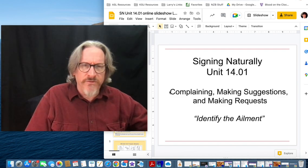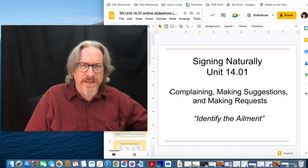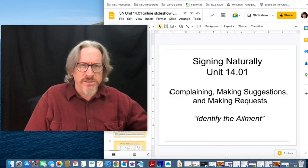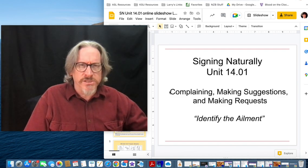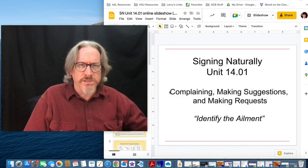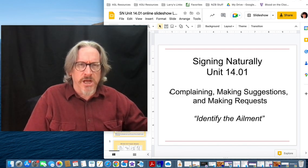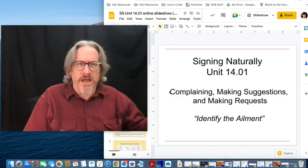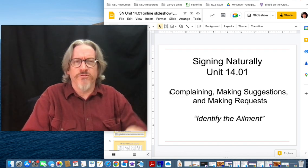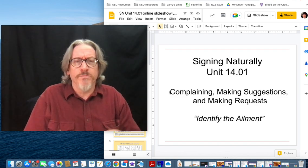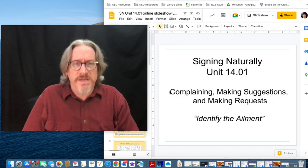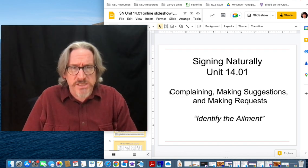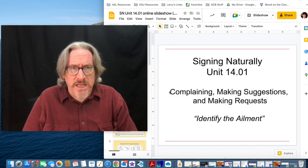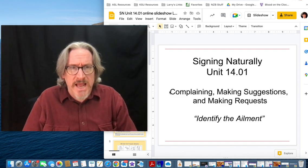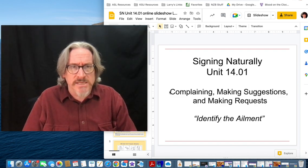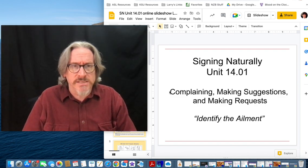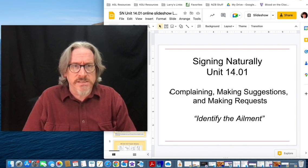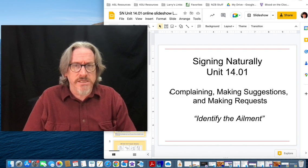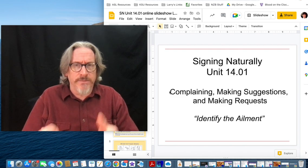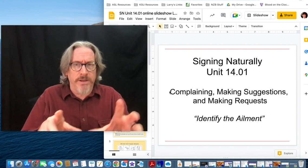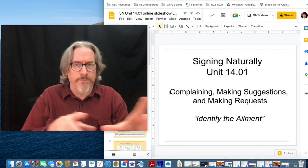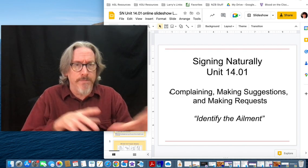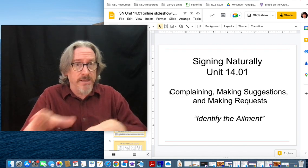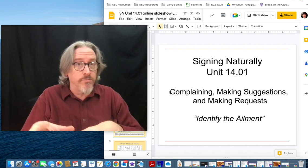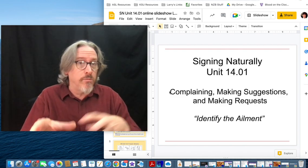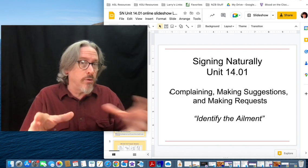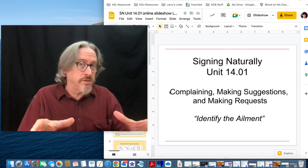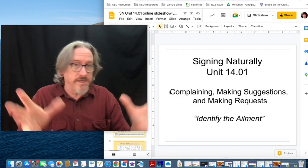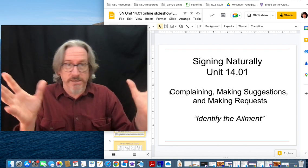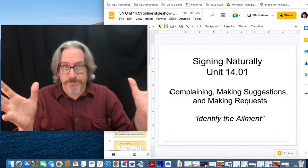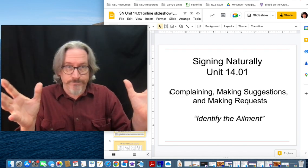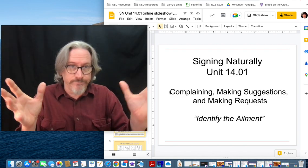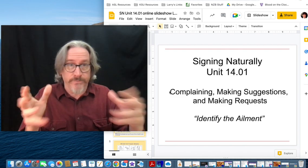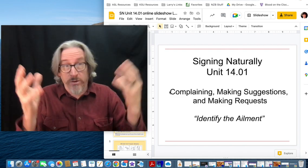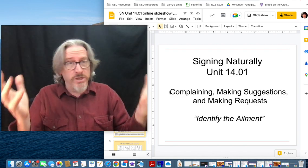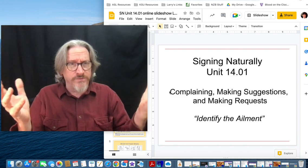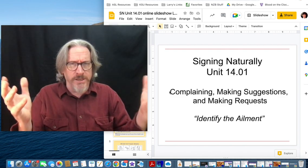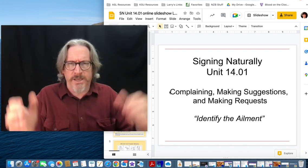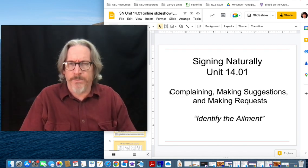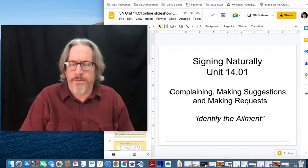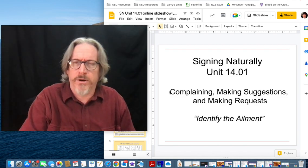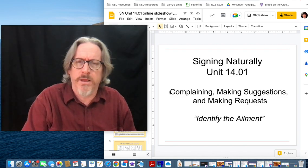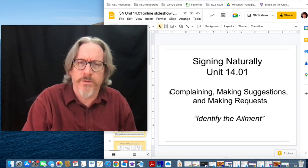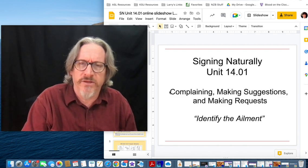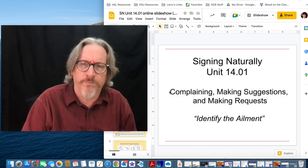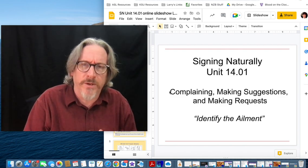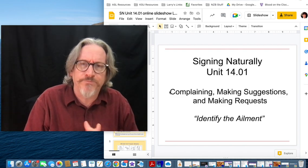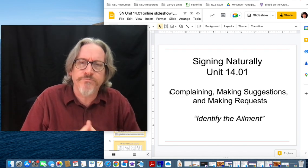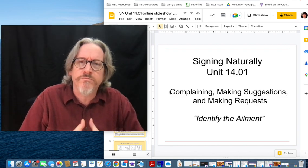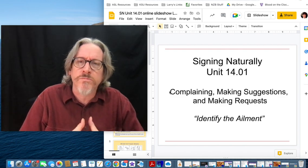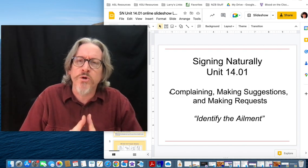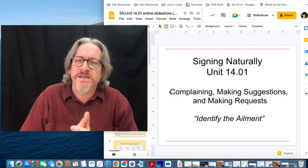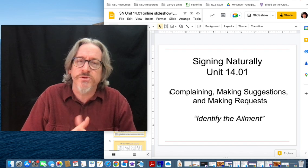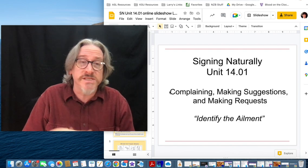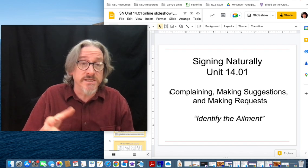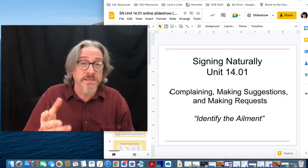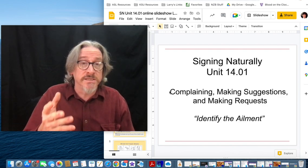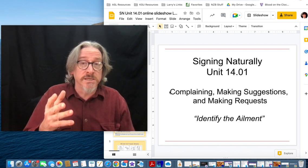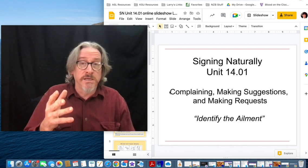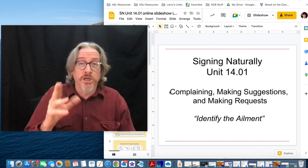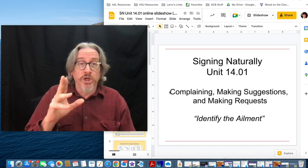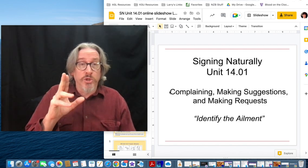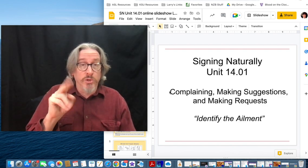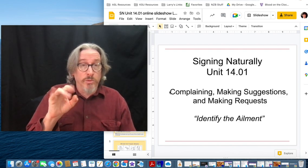And if you miss class, it might make more sense. Wishful thinking on my part, I believe. But okay, so this